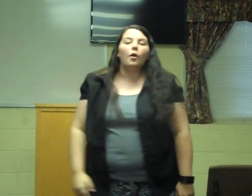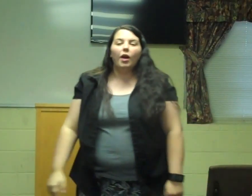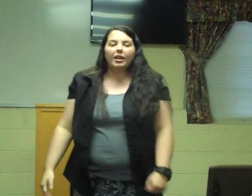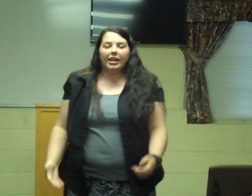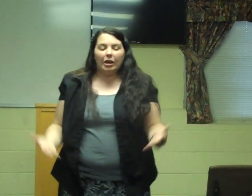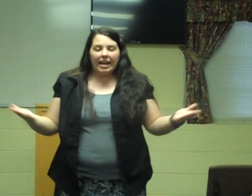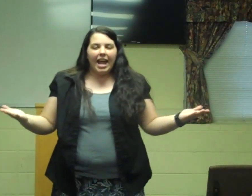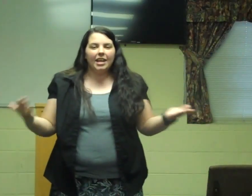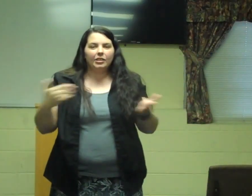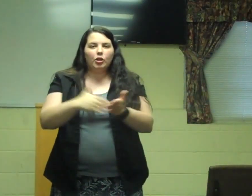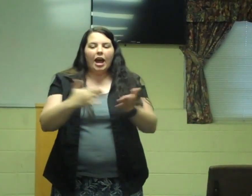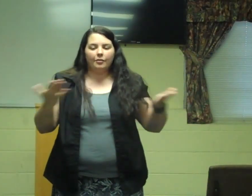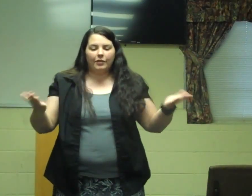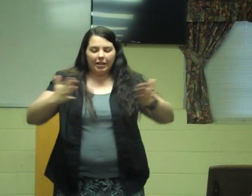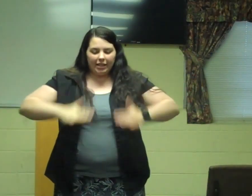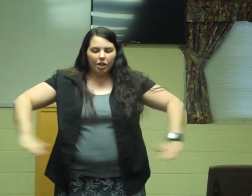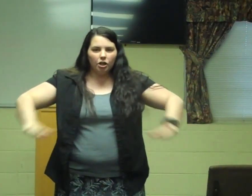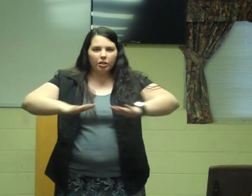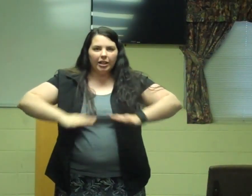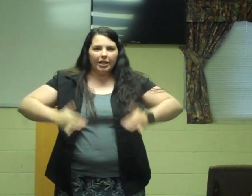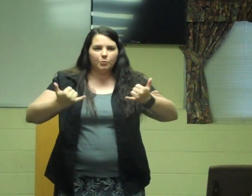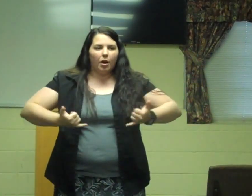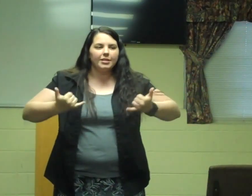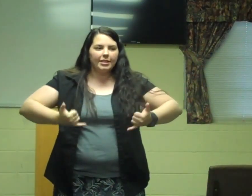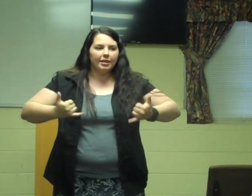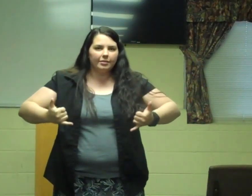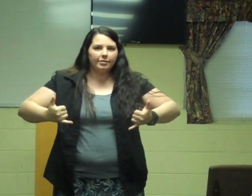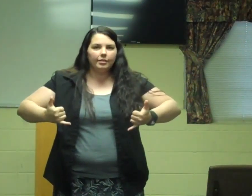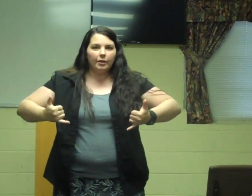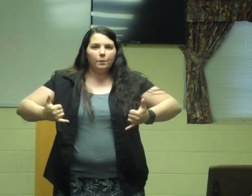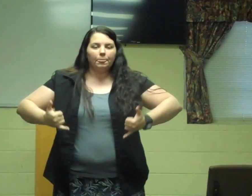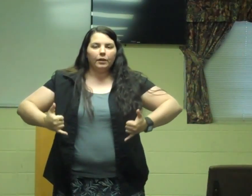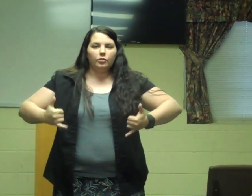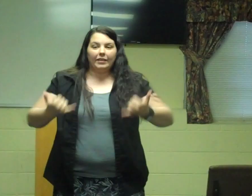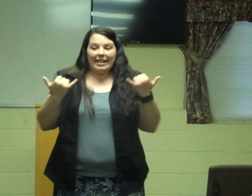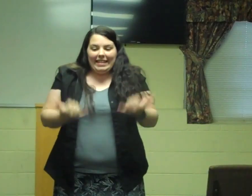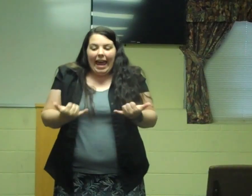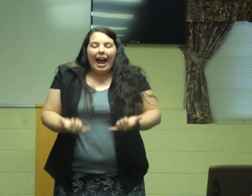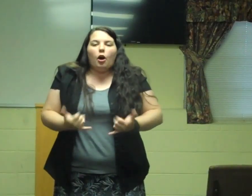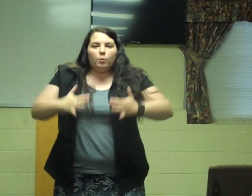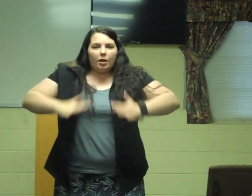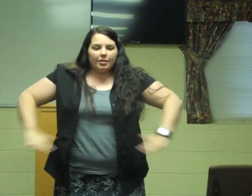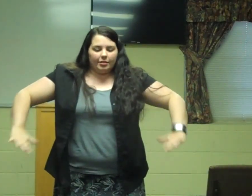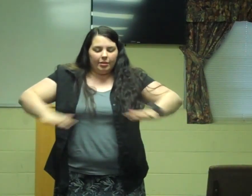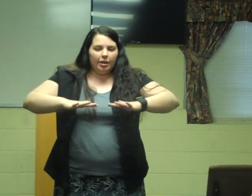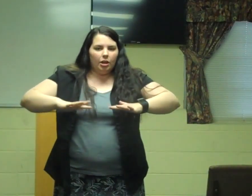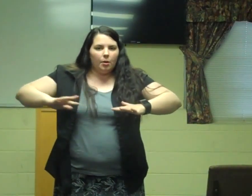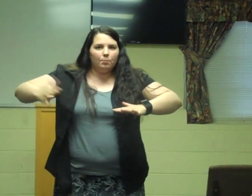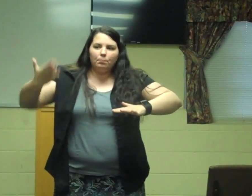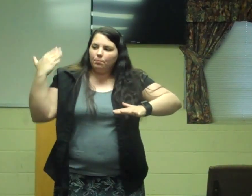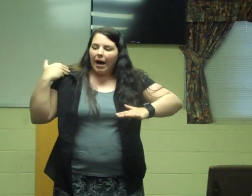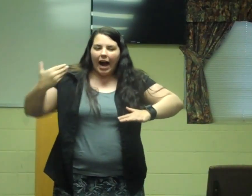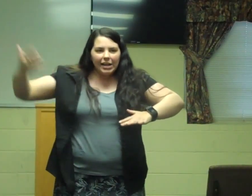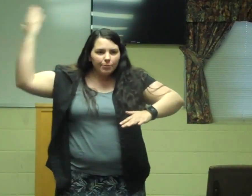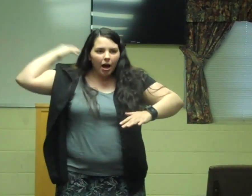So again, you have that here is present tense. It's like the now, present. Behind your